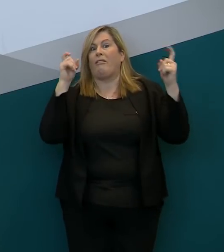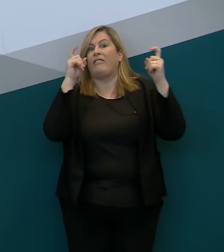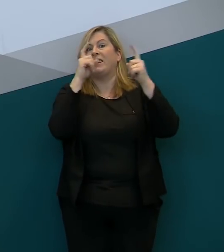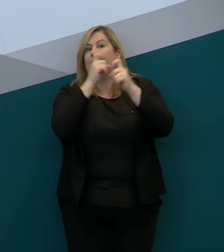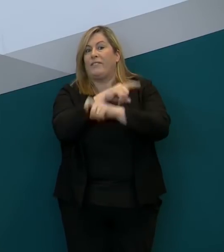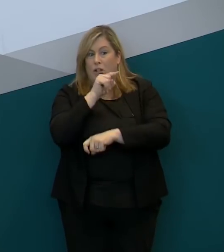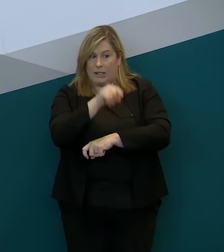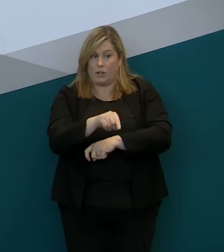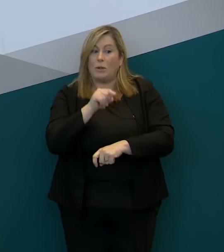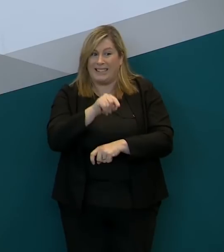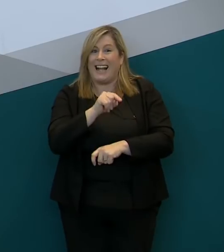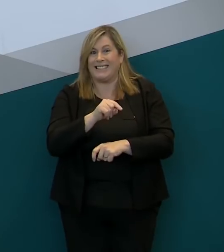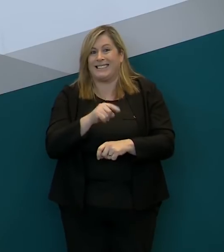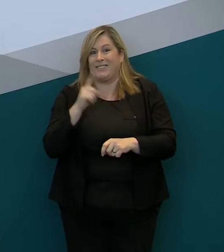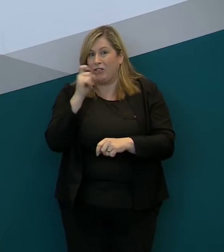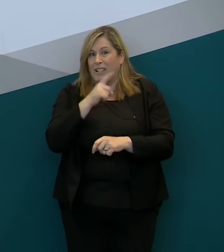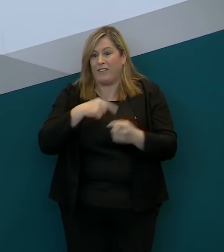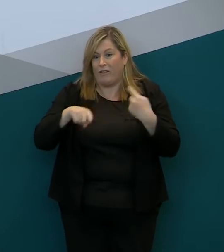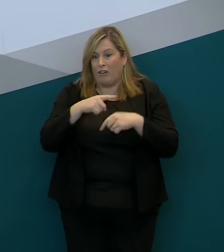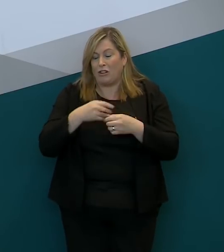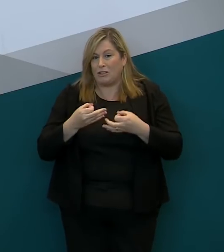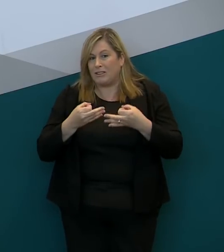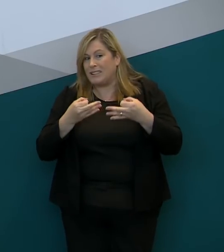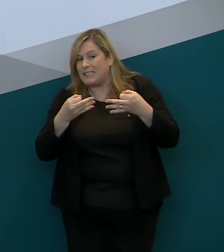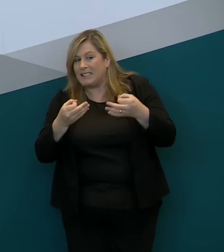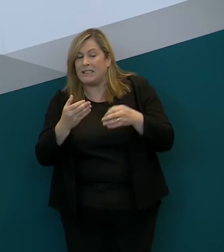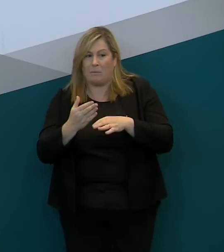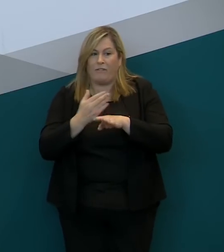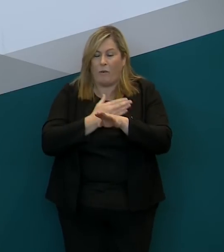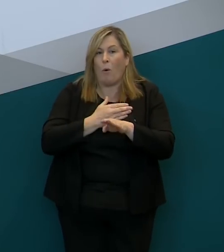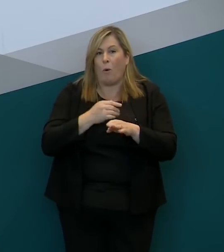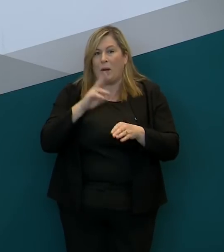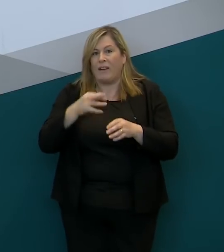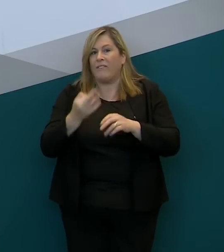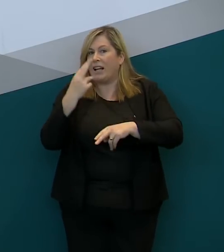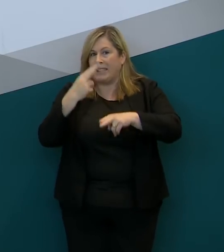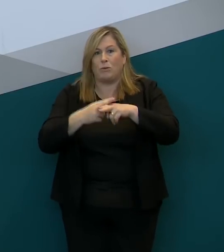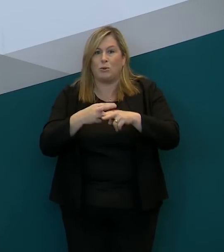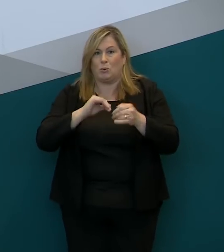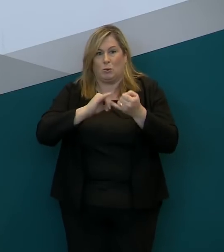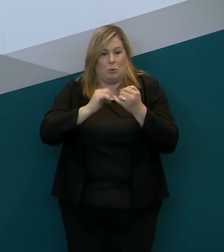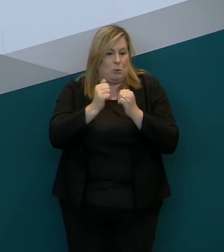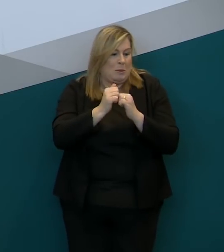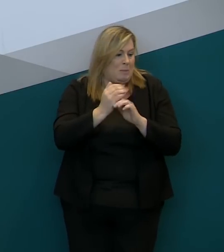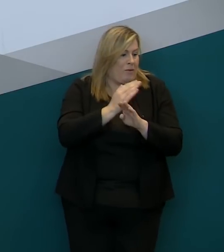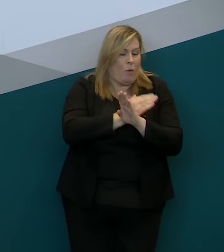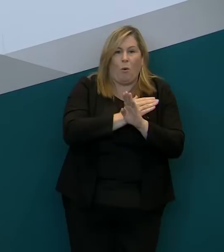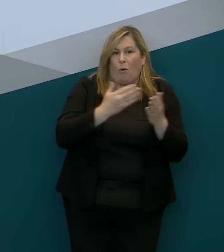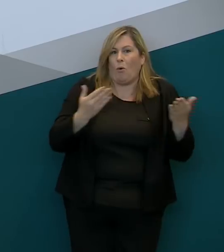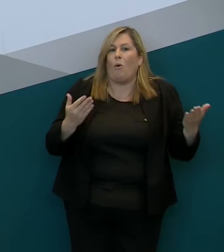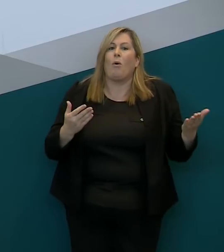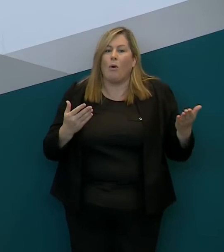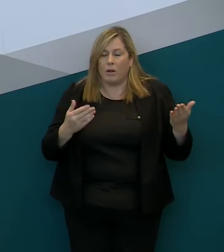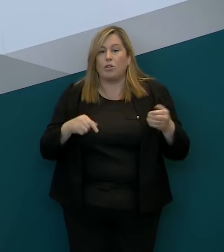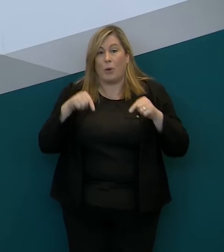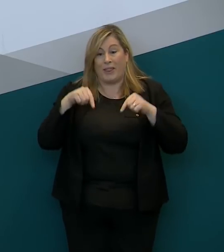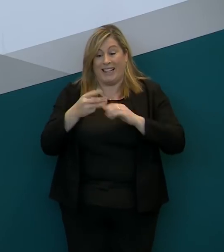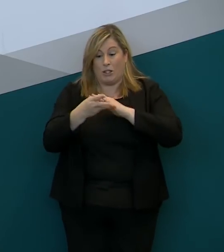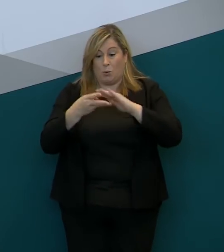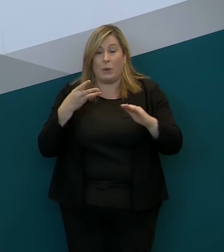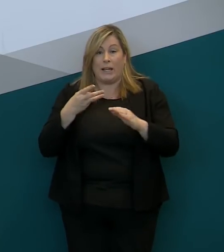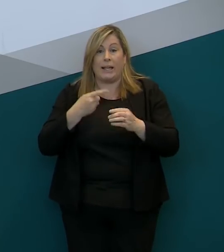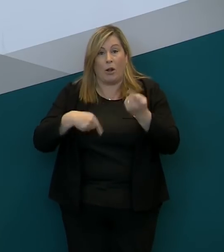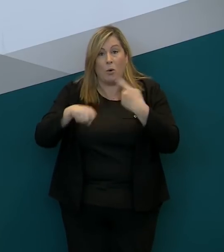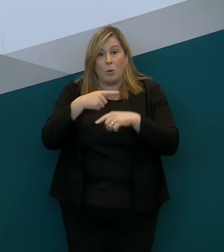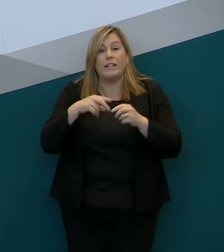health departments. And through no fault of their own, those have taken longer than they should. And what we've done now this week is we now have